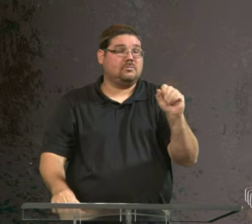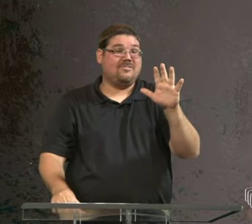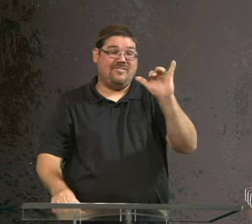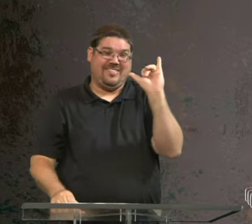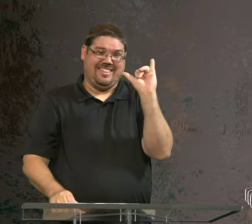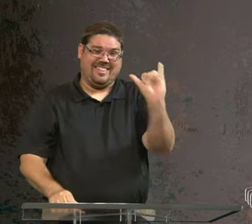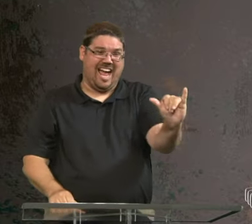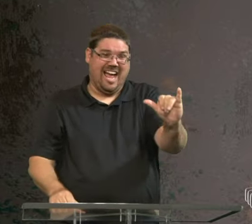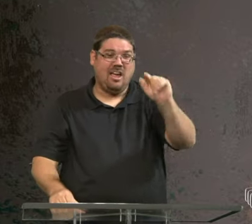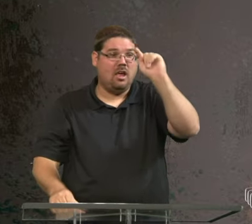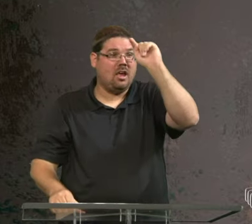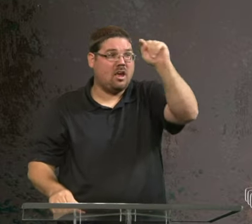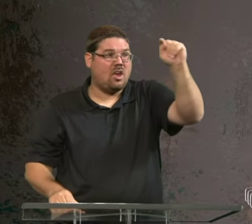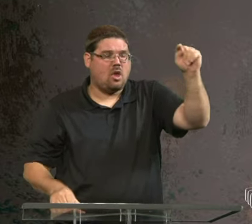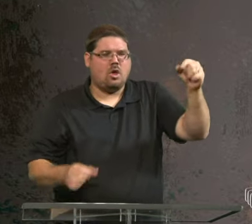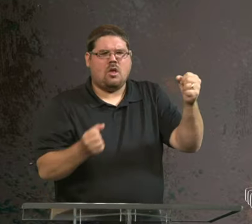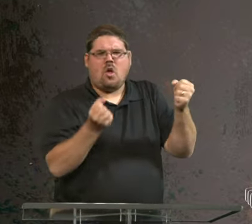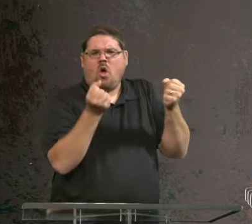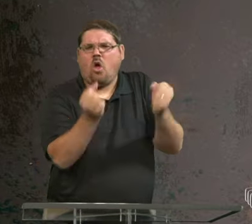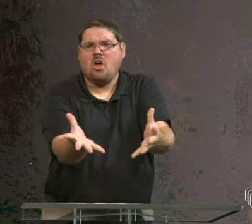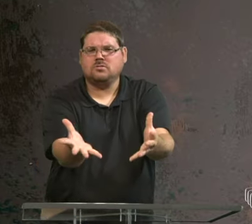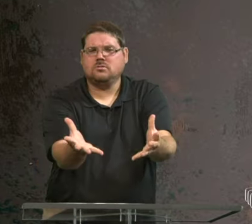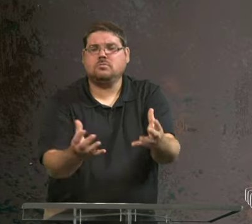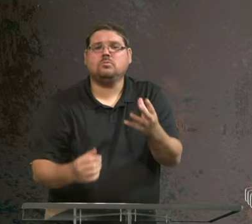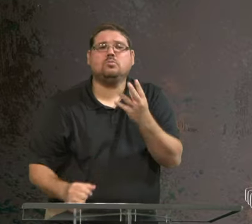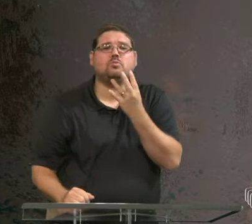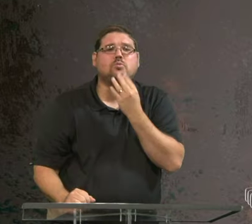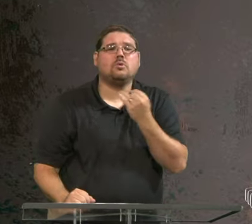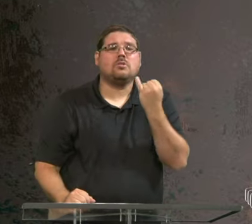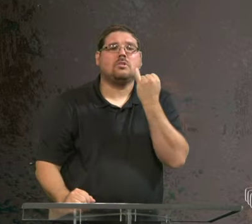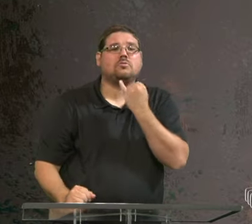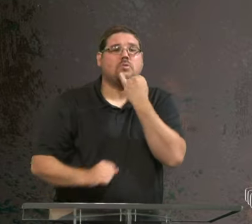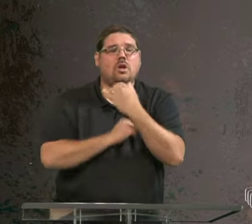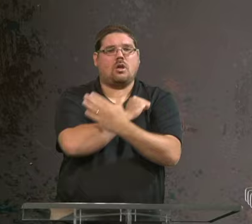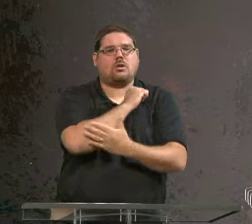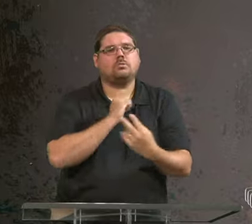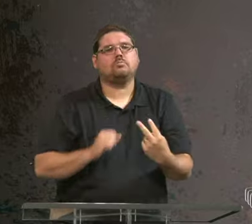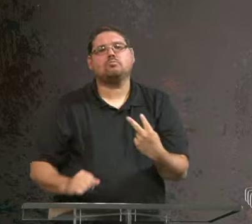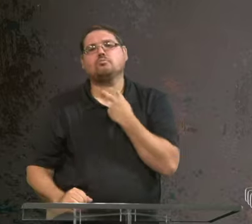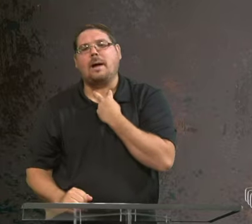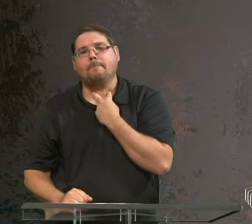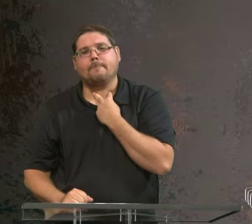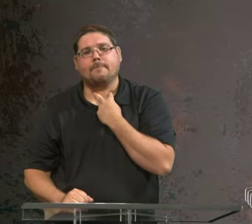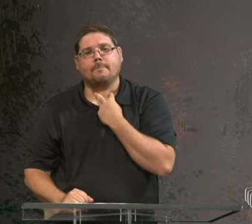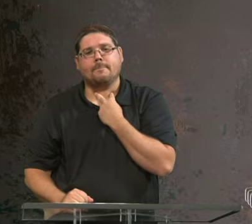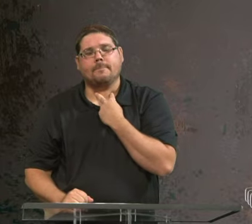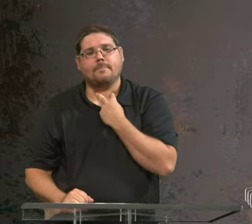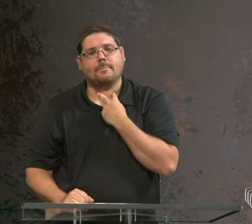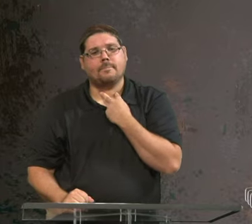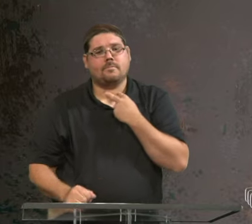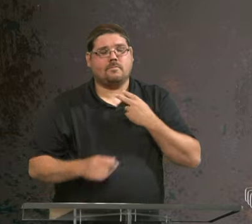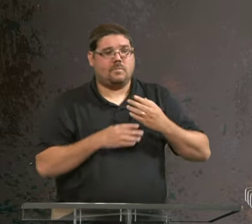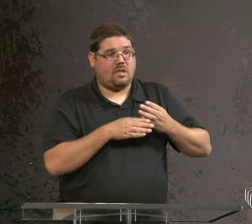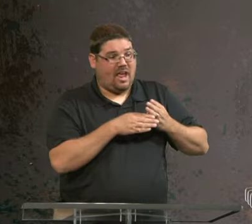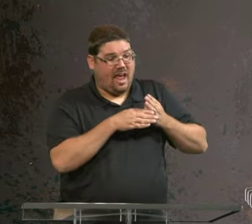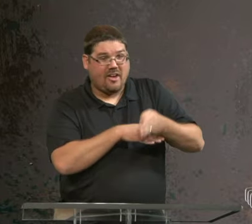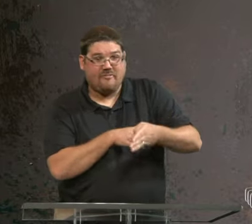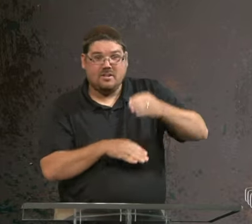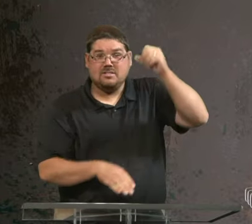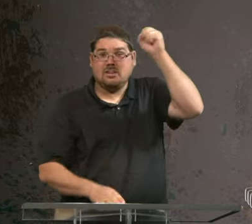different temples to be built up in honor of the gods of all of his wives. But this caused the people of Israel